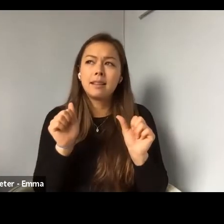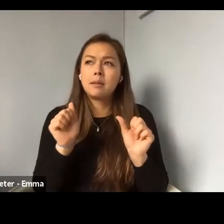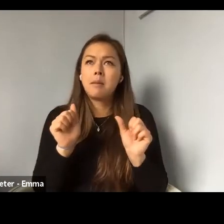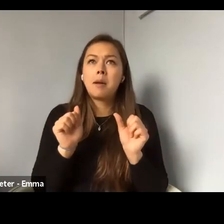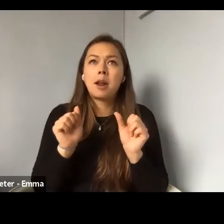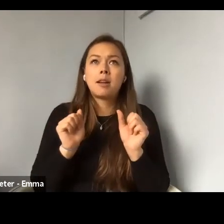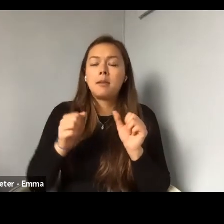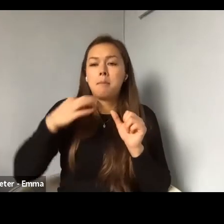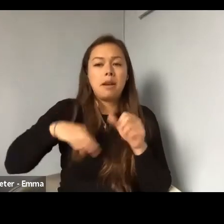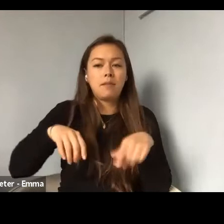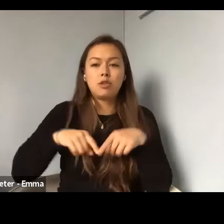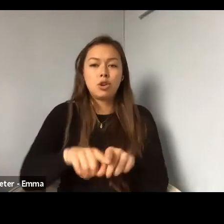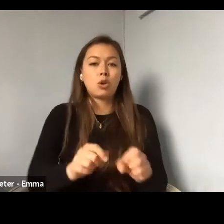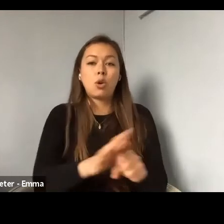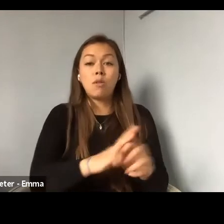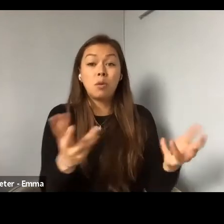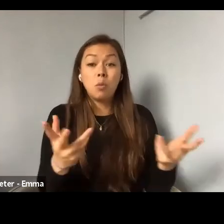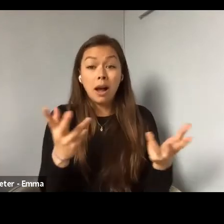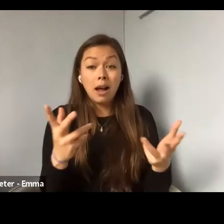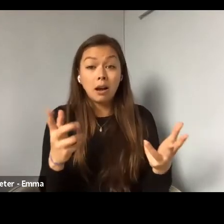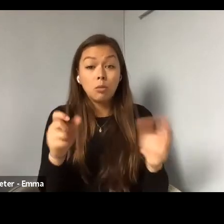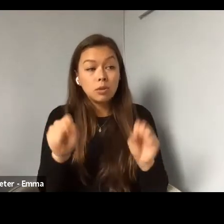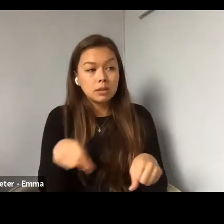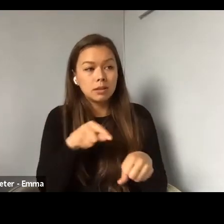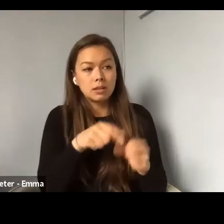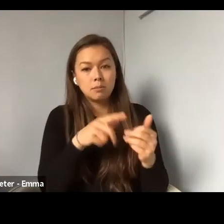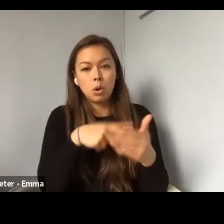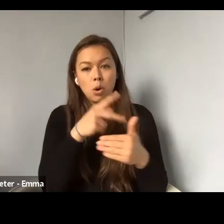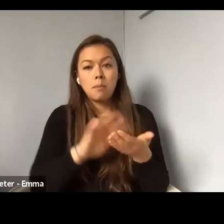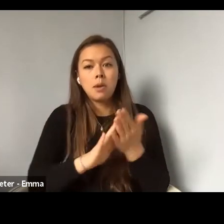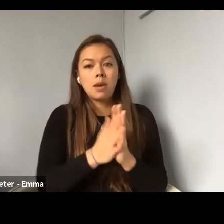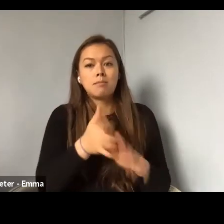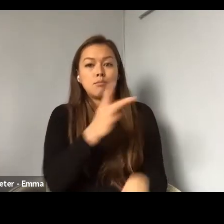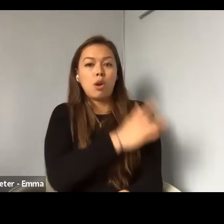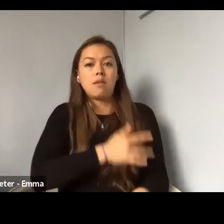fact that we were able to expand this program province-wide.